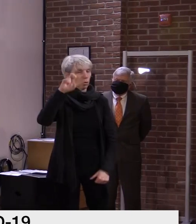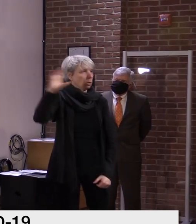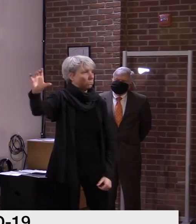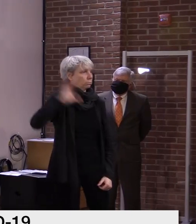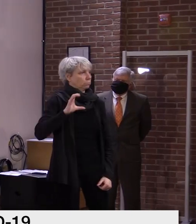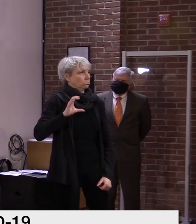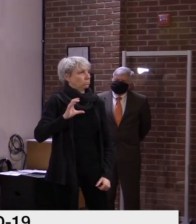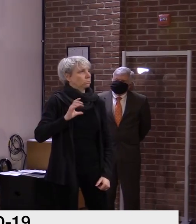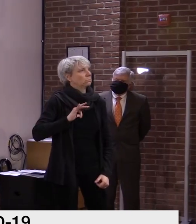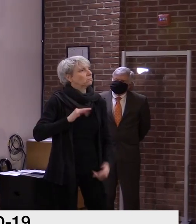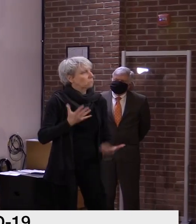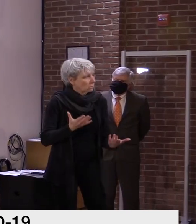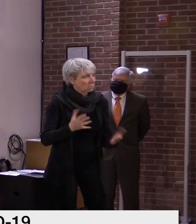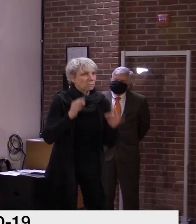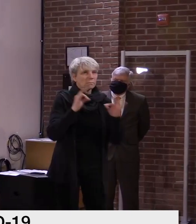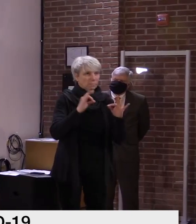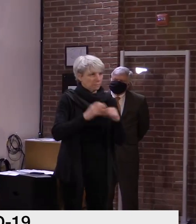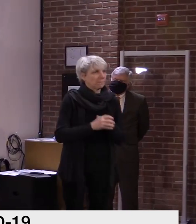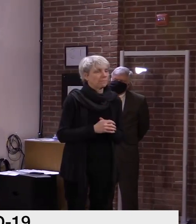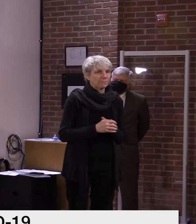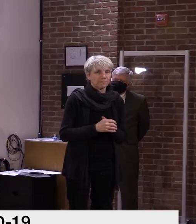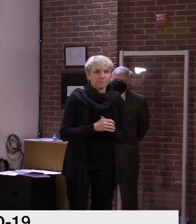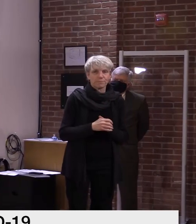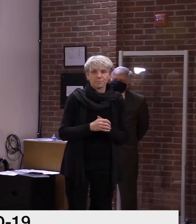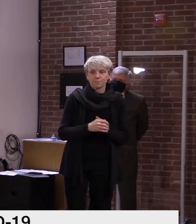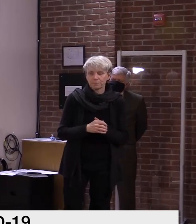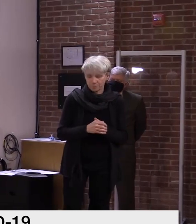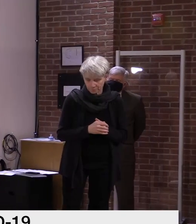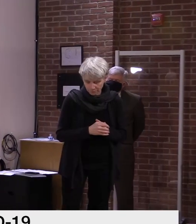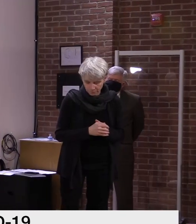so that we can, you know, hit our targets?